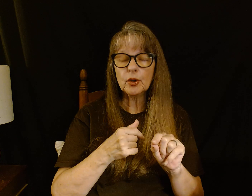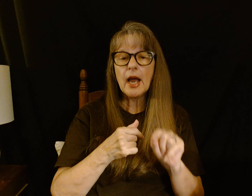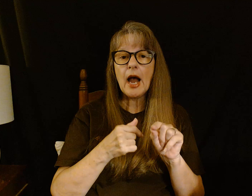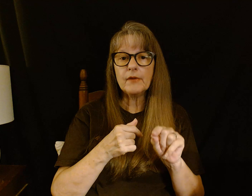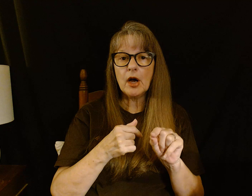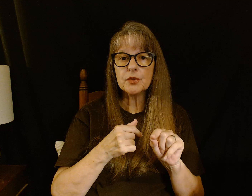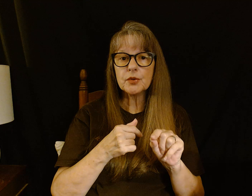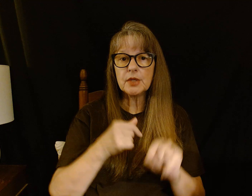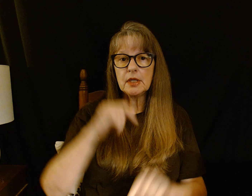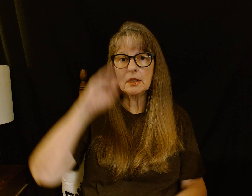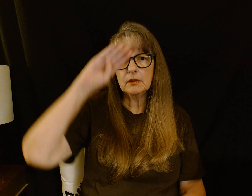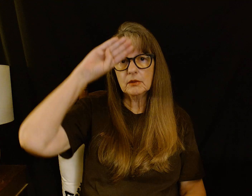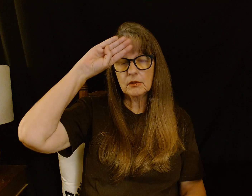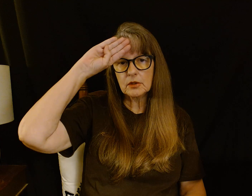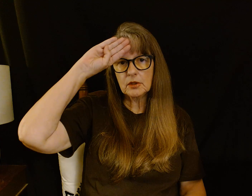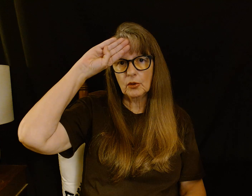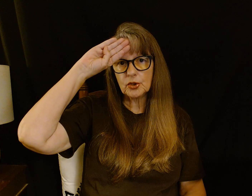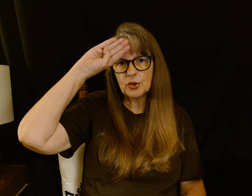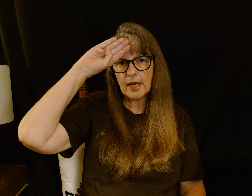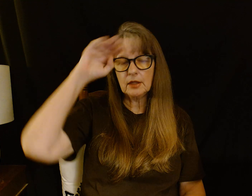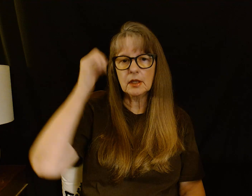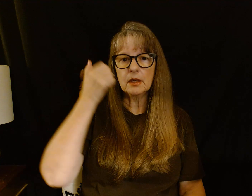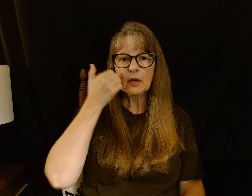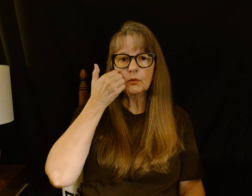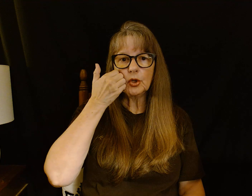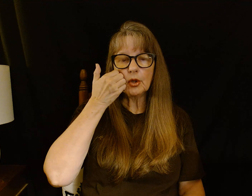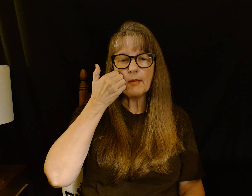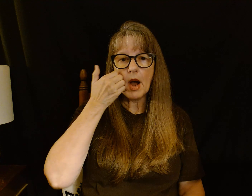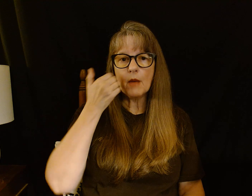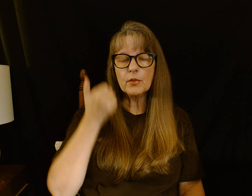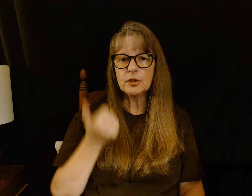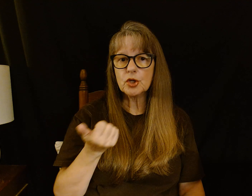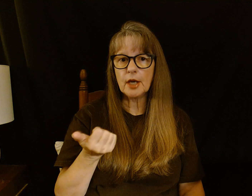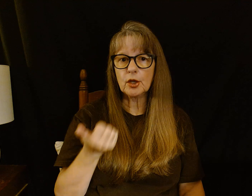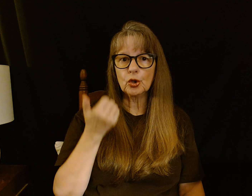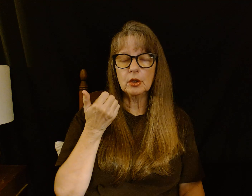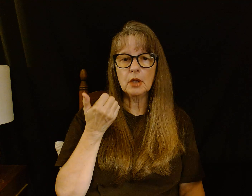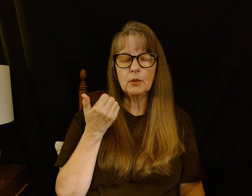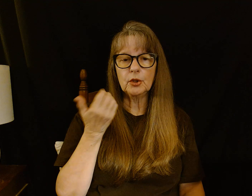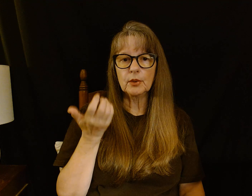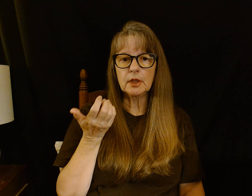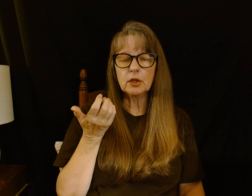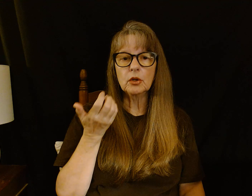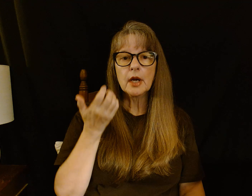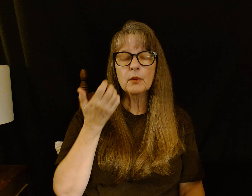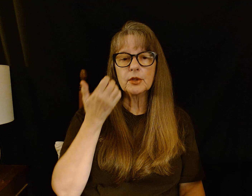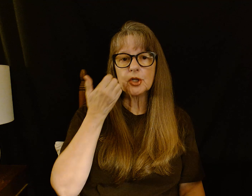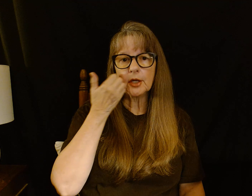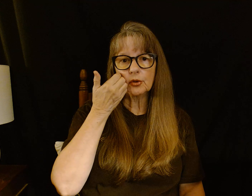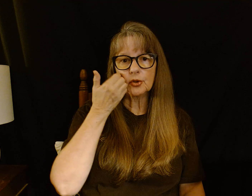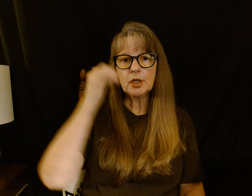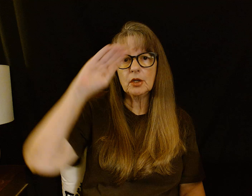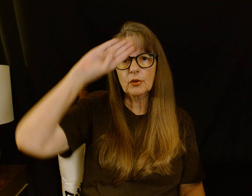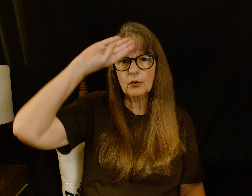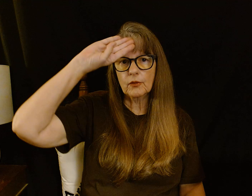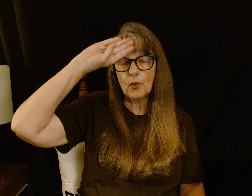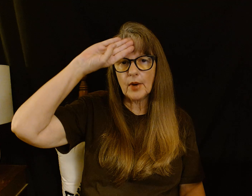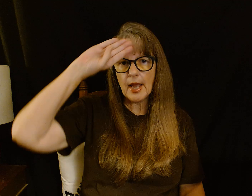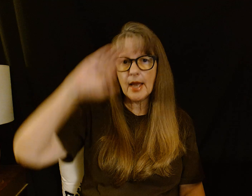I've also seen it, checking when your mom would check when you were little, would check your cheek or your forehead,